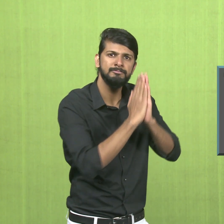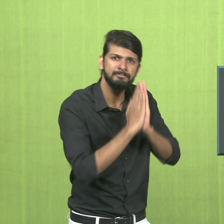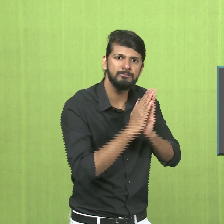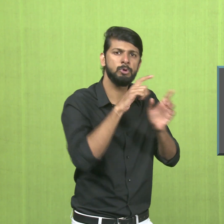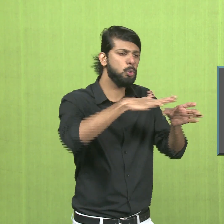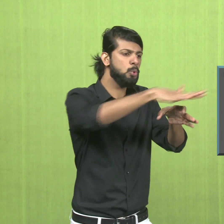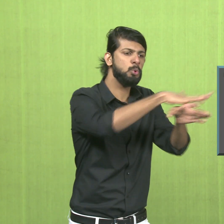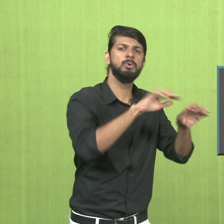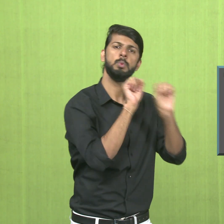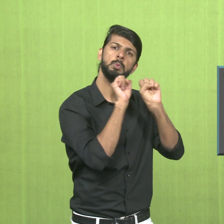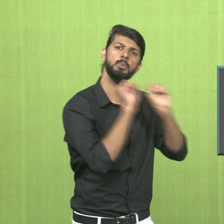or Kansari Mom.